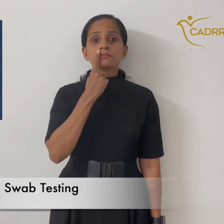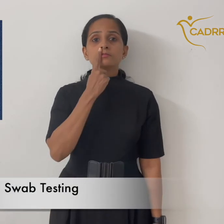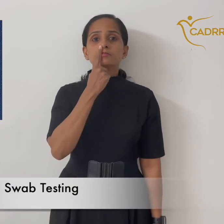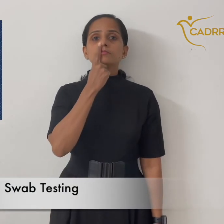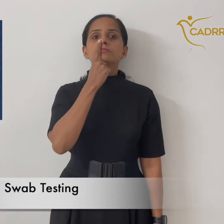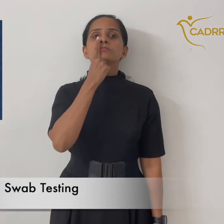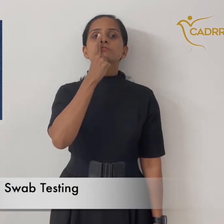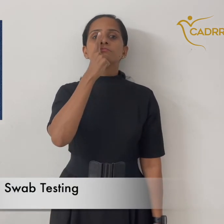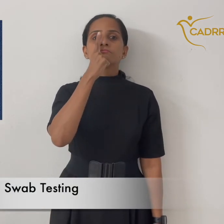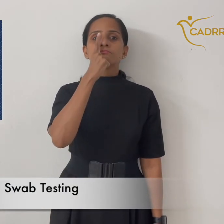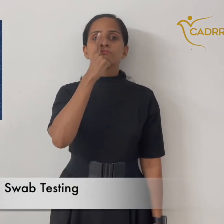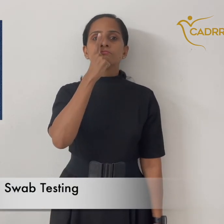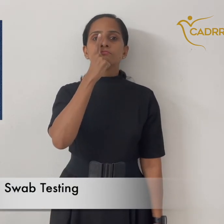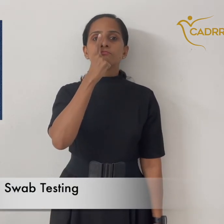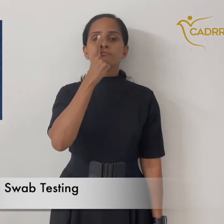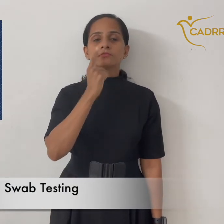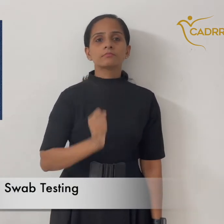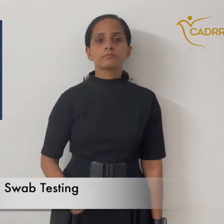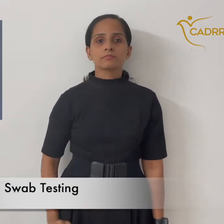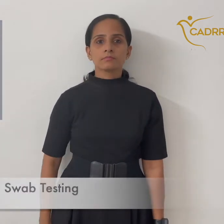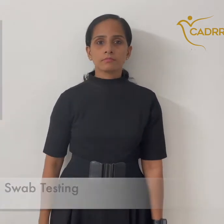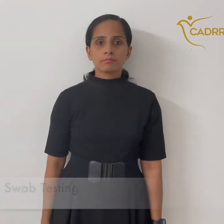swab testing,